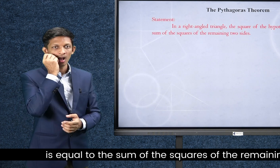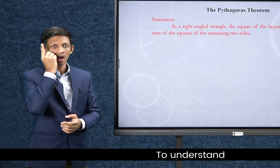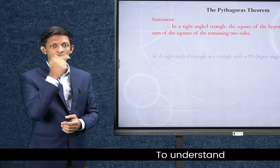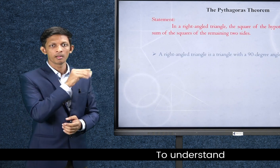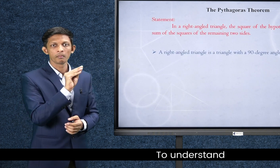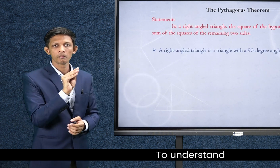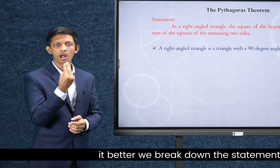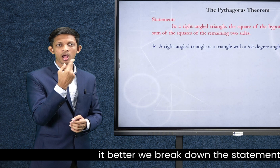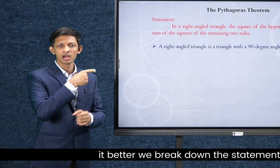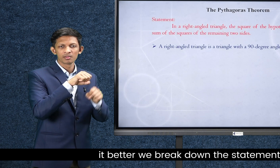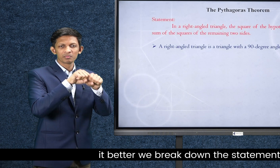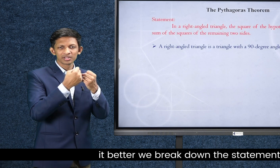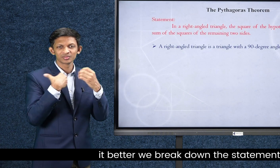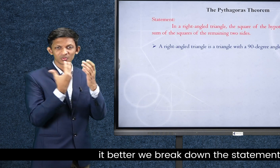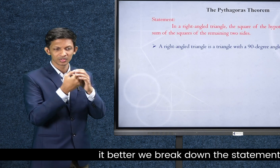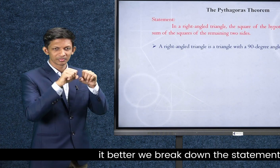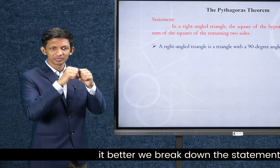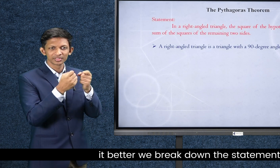To understand it better, we break down the statement.